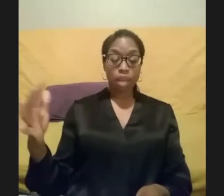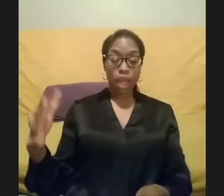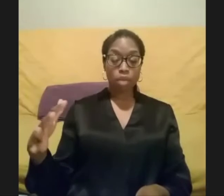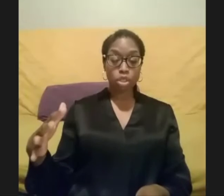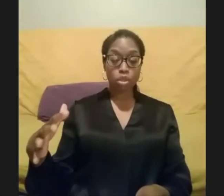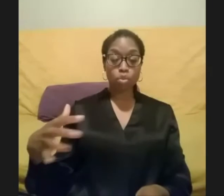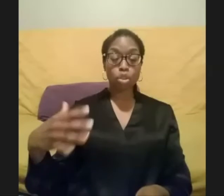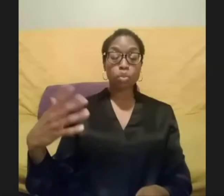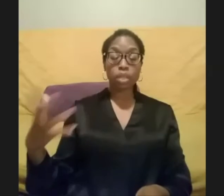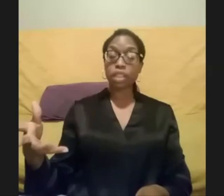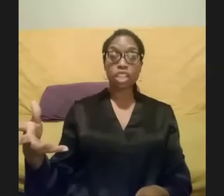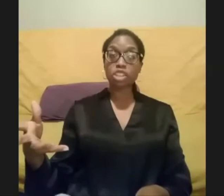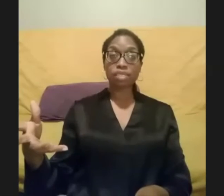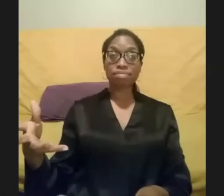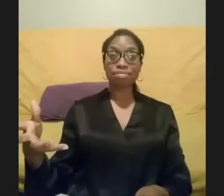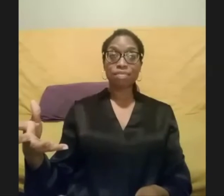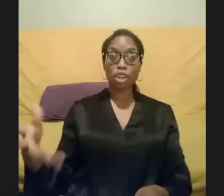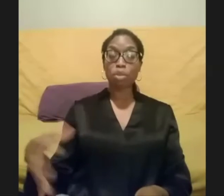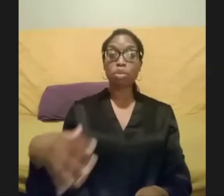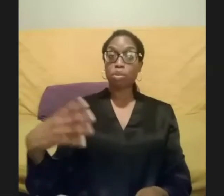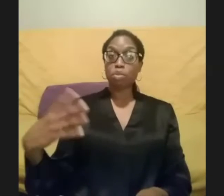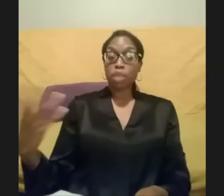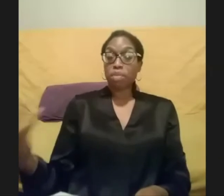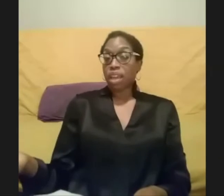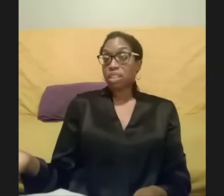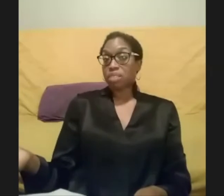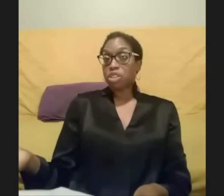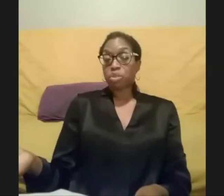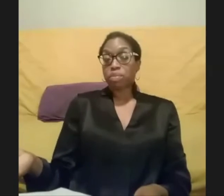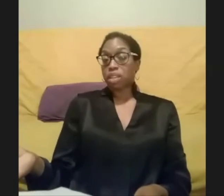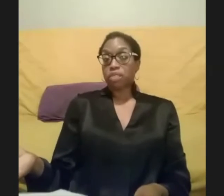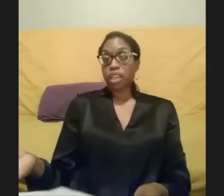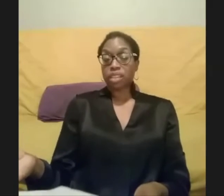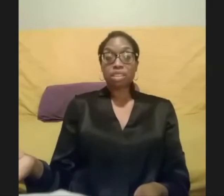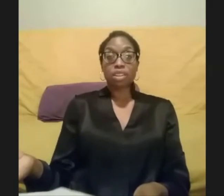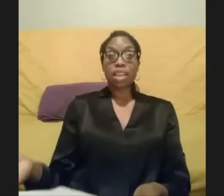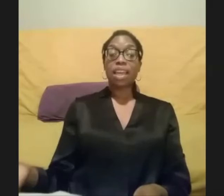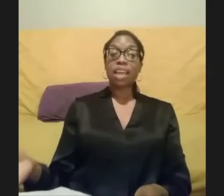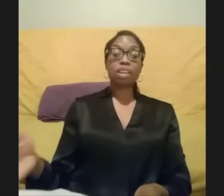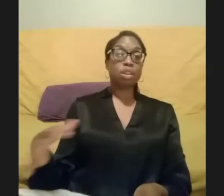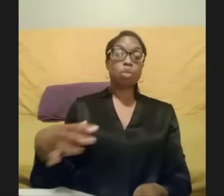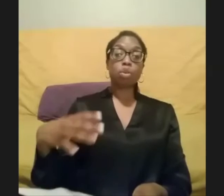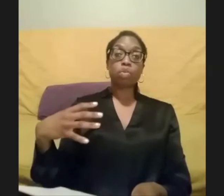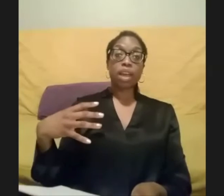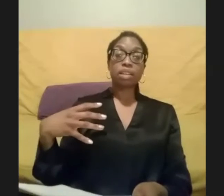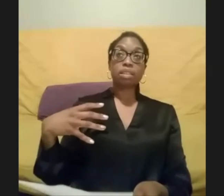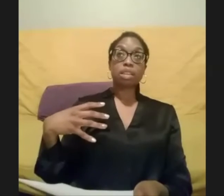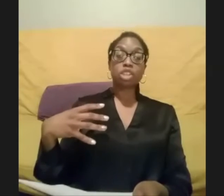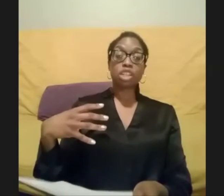how to do rehabilitation. You maybe had some injury because of your cancer, or you've had a change because you